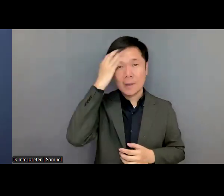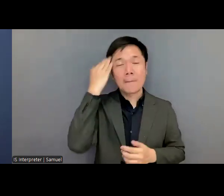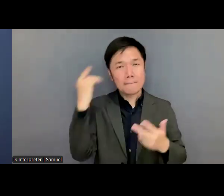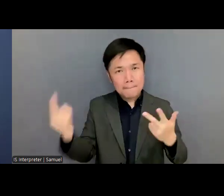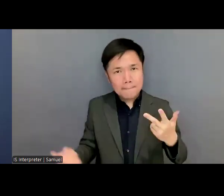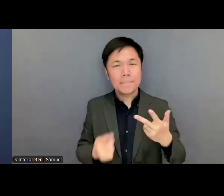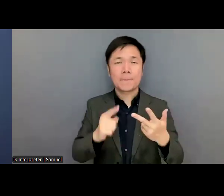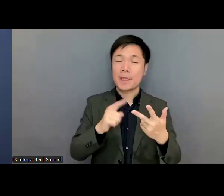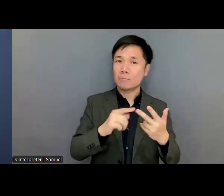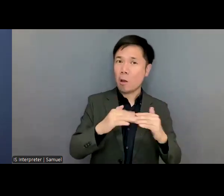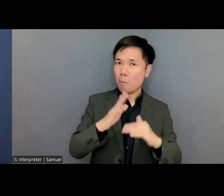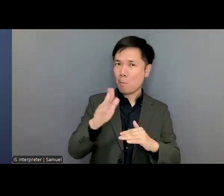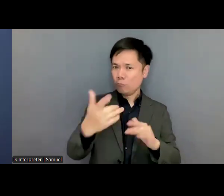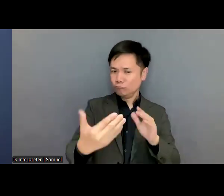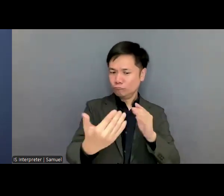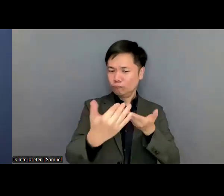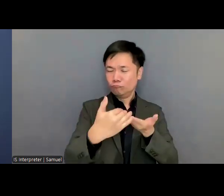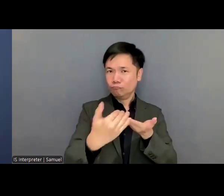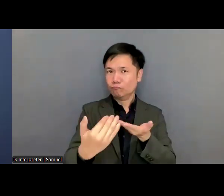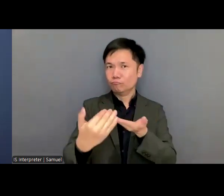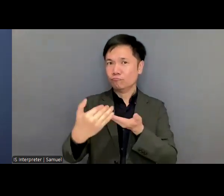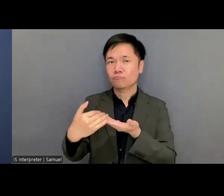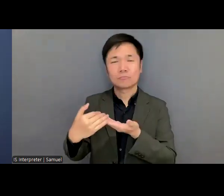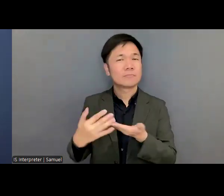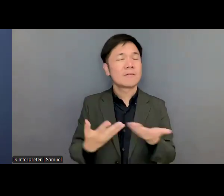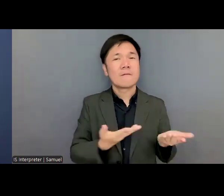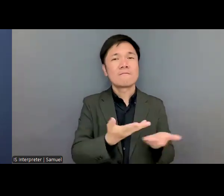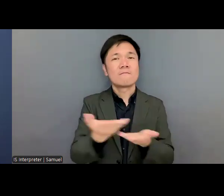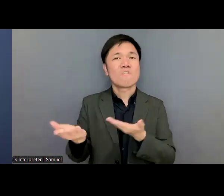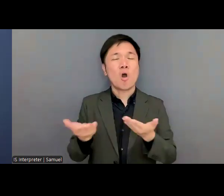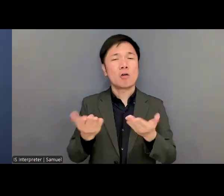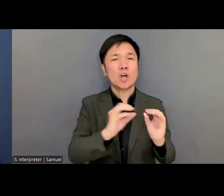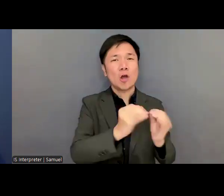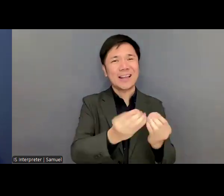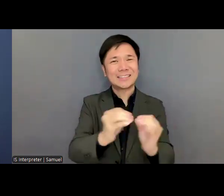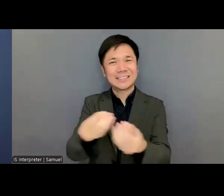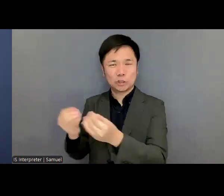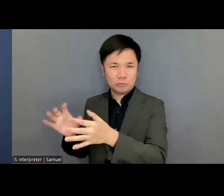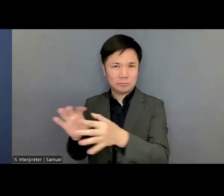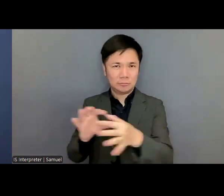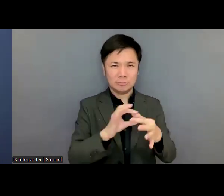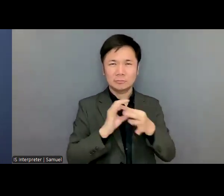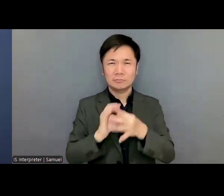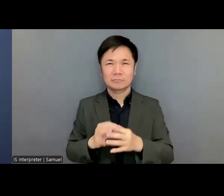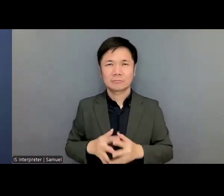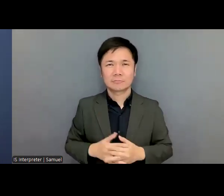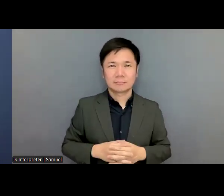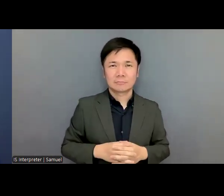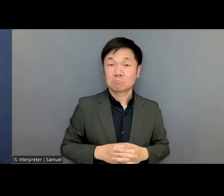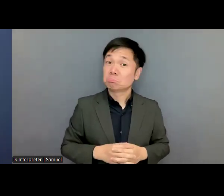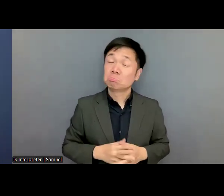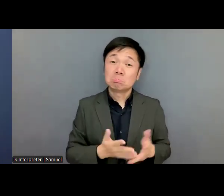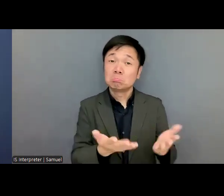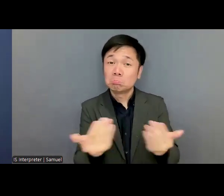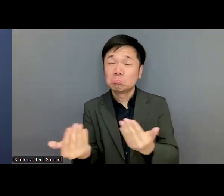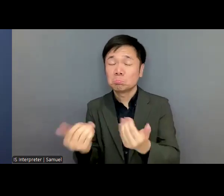for team collaboration between different organizations so that an agreement can